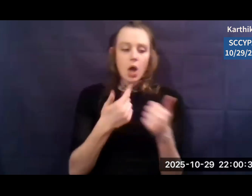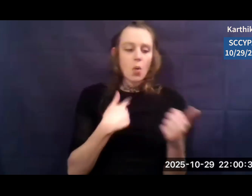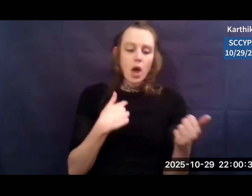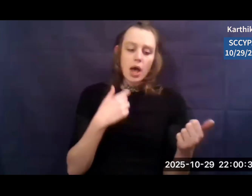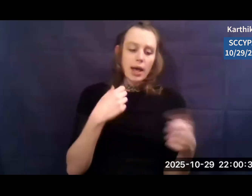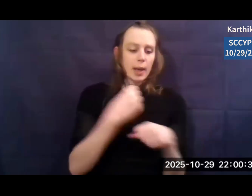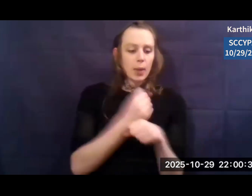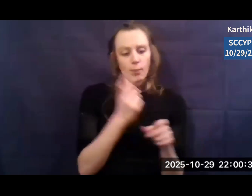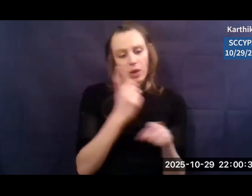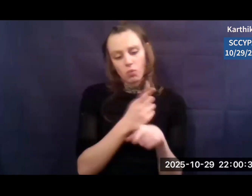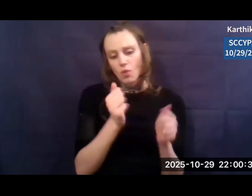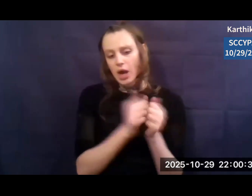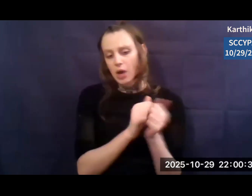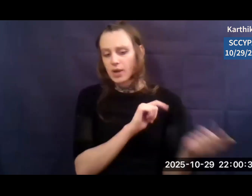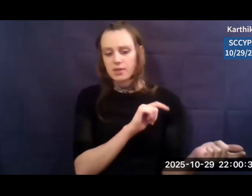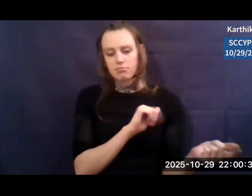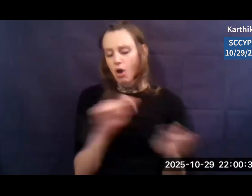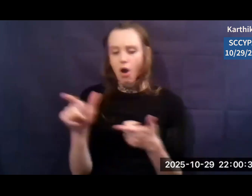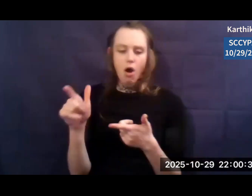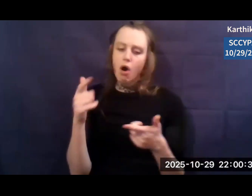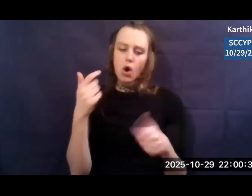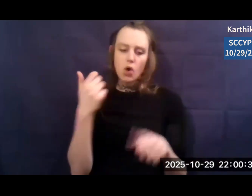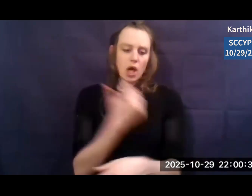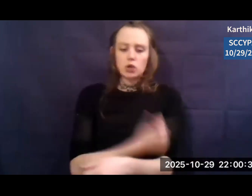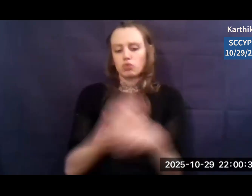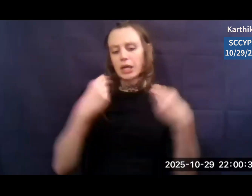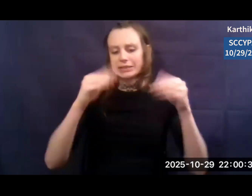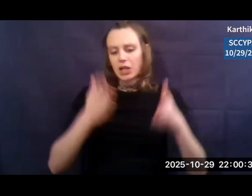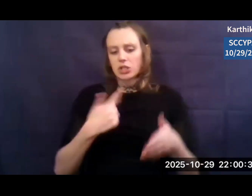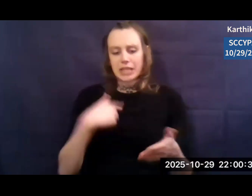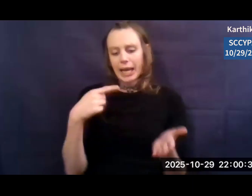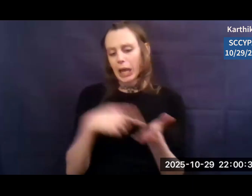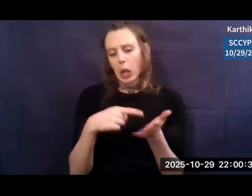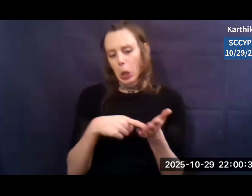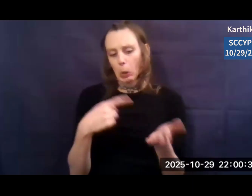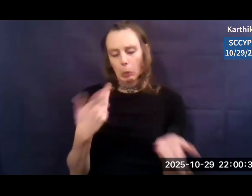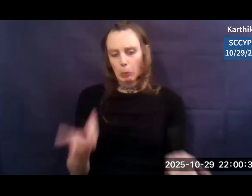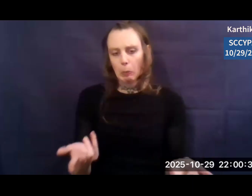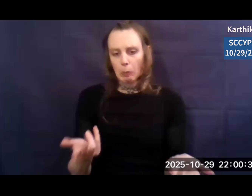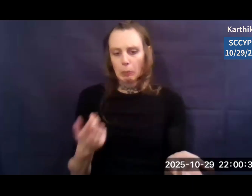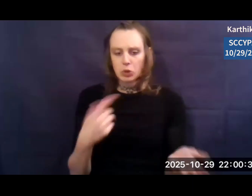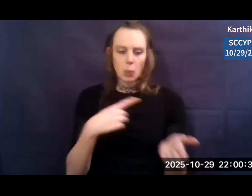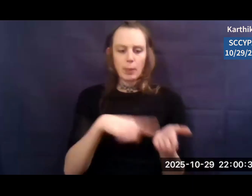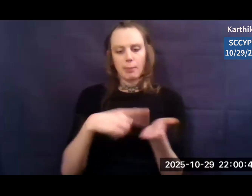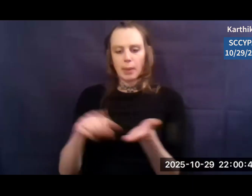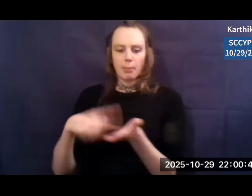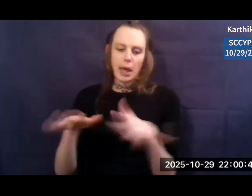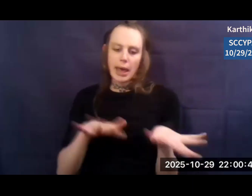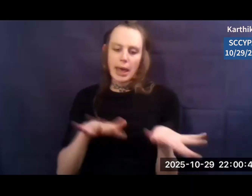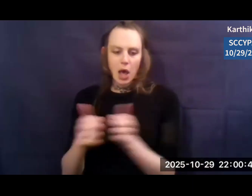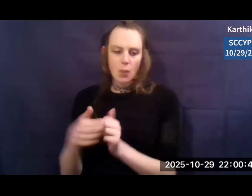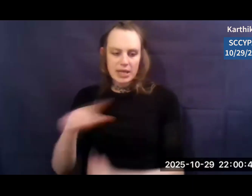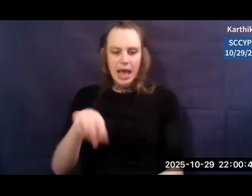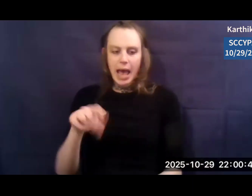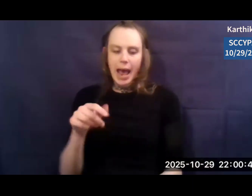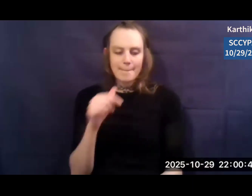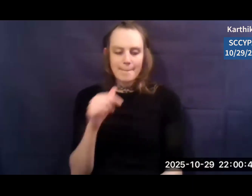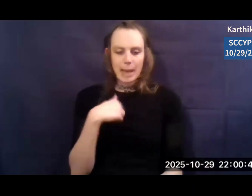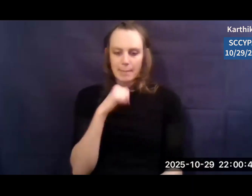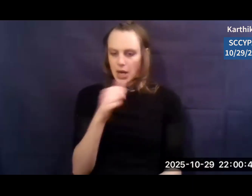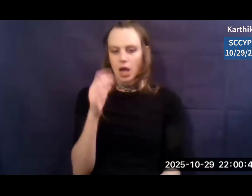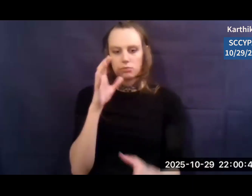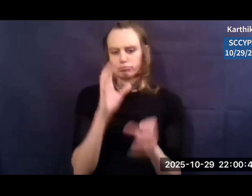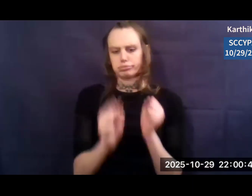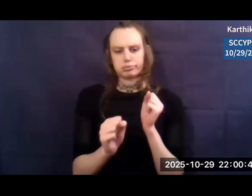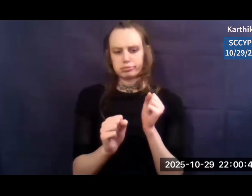owe money to or whatever, in the form of like paying them and hanging out with them and showing there's no hard feelings, and how could that end